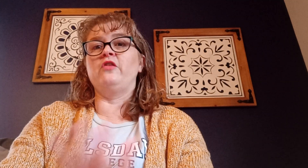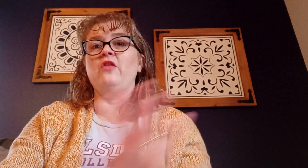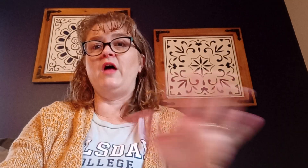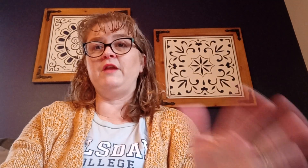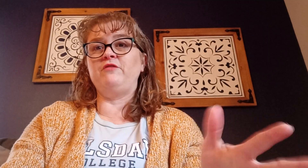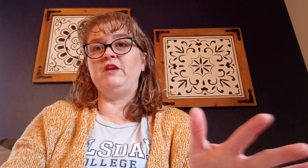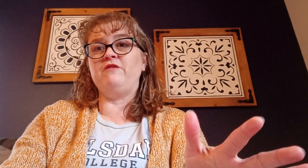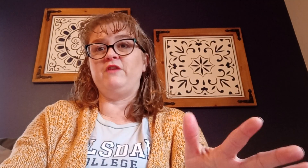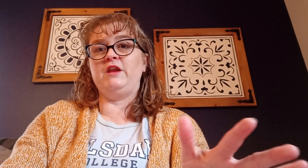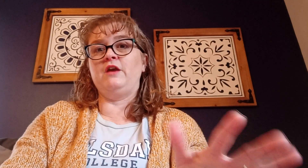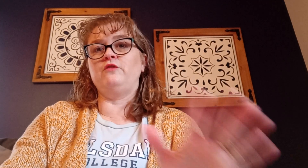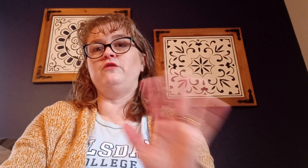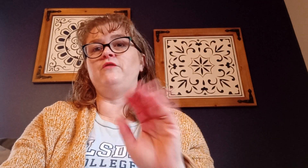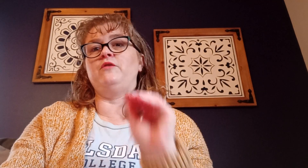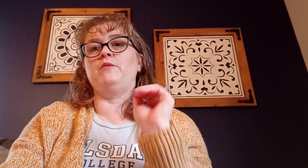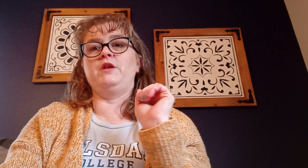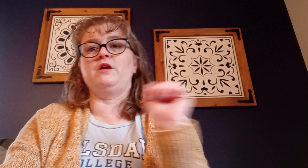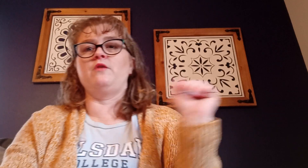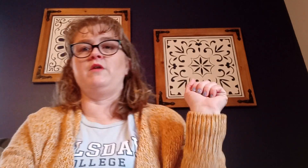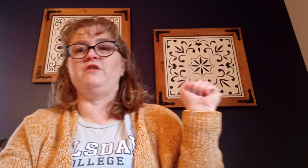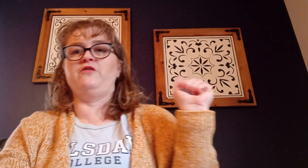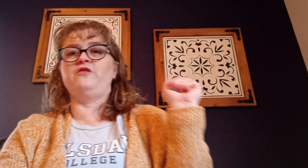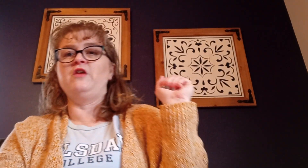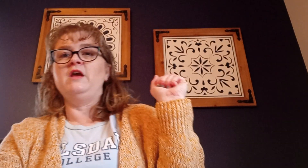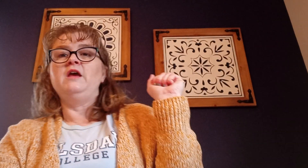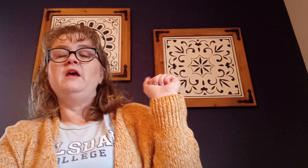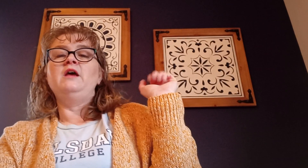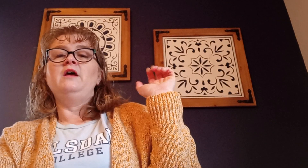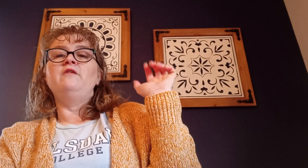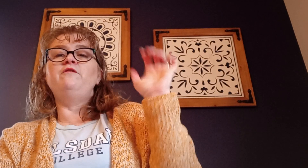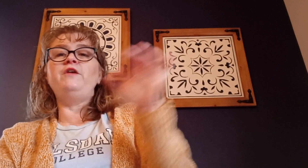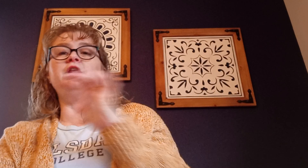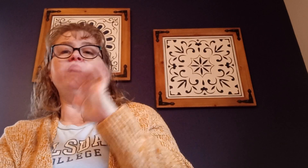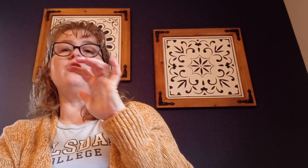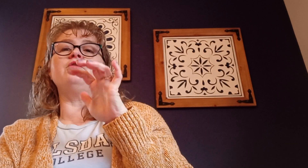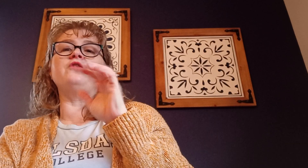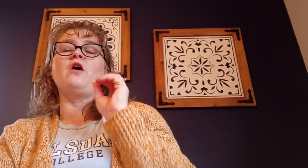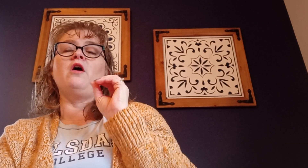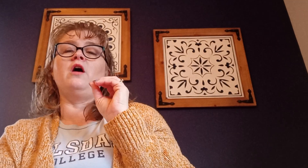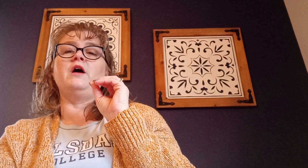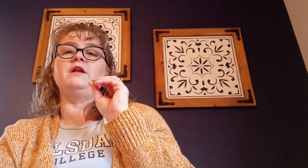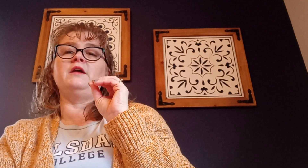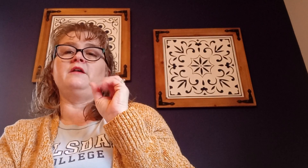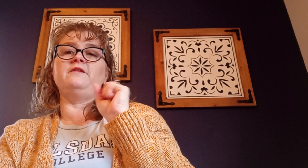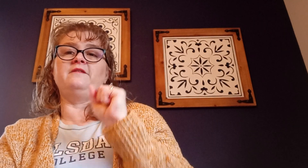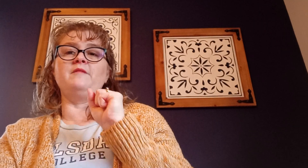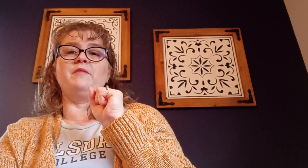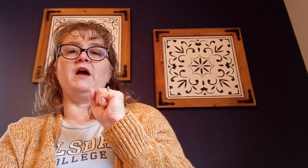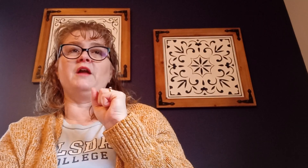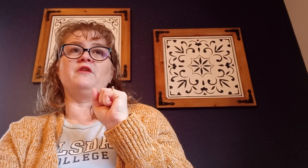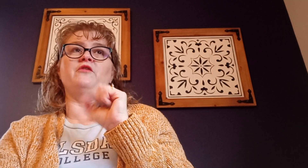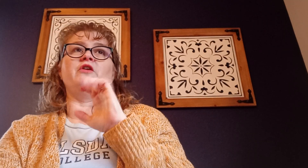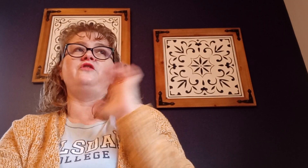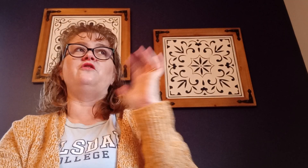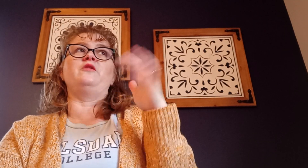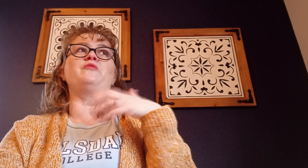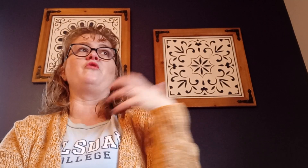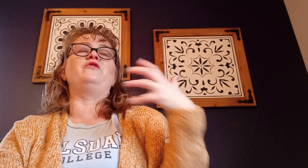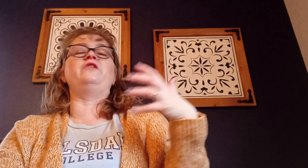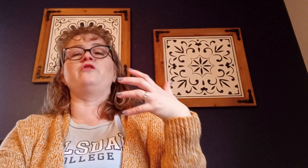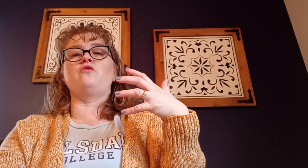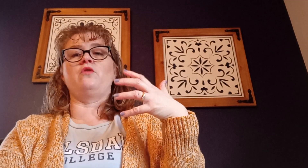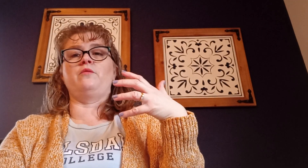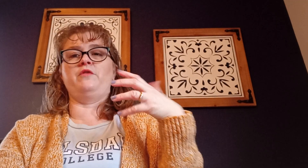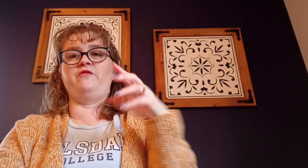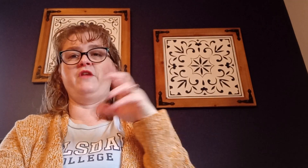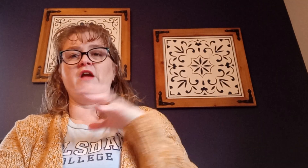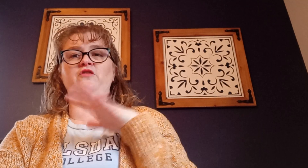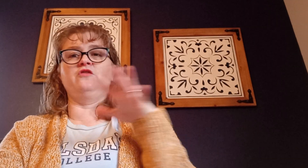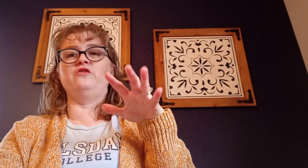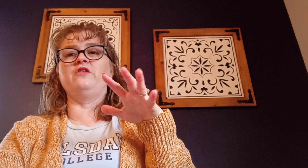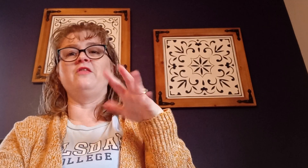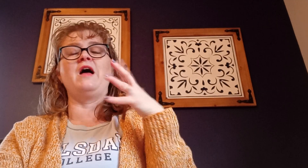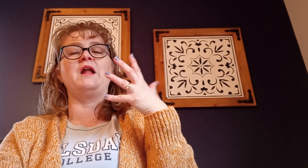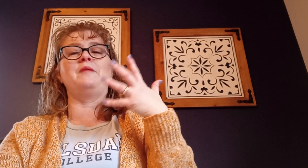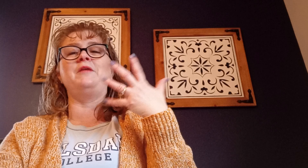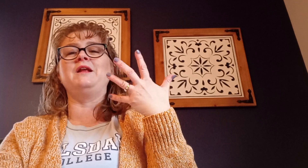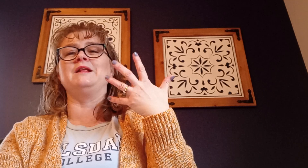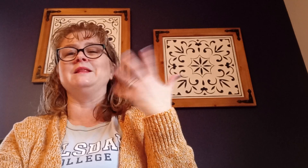lot of neat videos if you want to go watch videos on symbiotic relationships or see the coral reef in action. There's a lot. I'm not going to